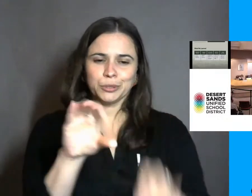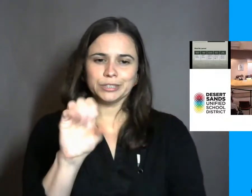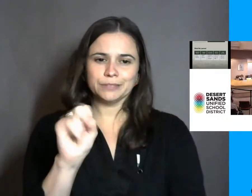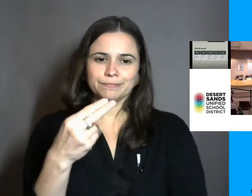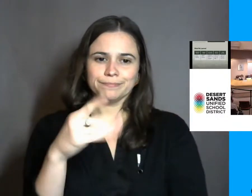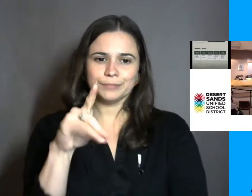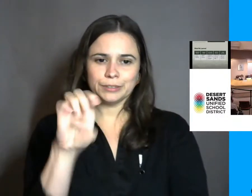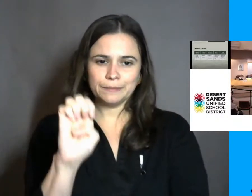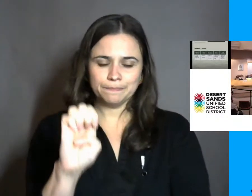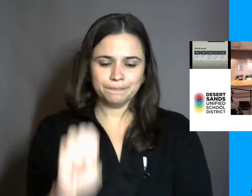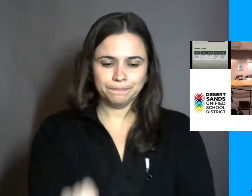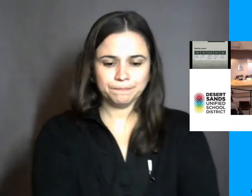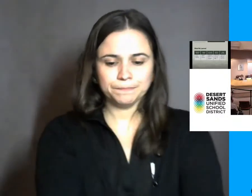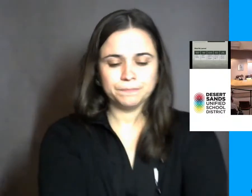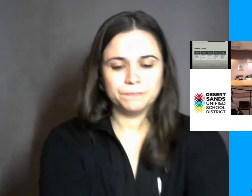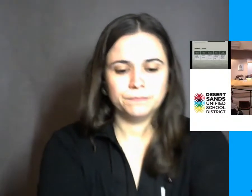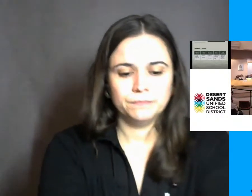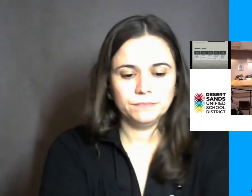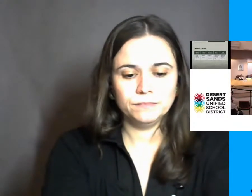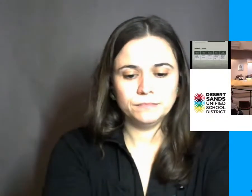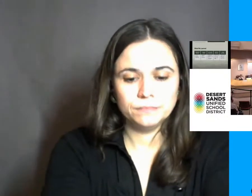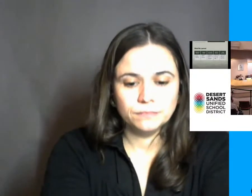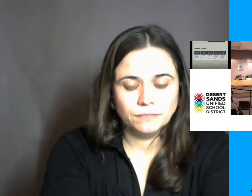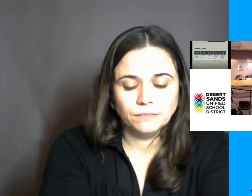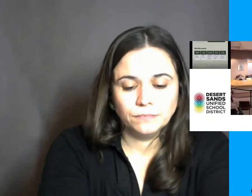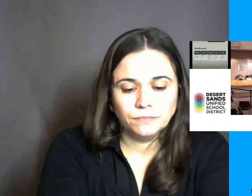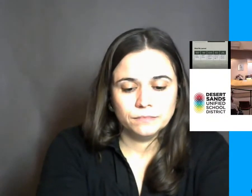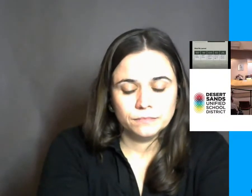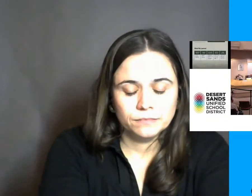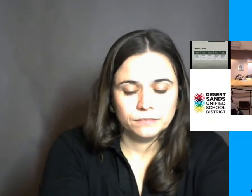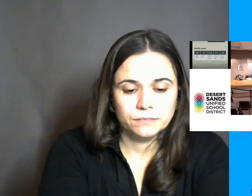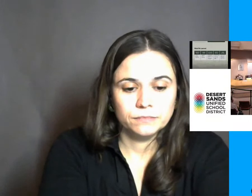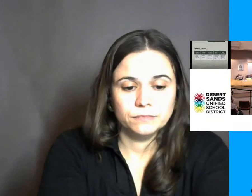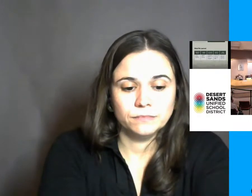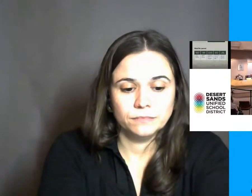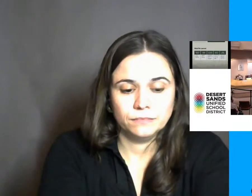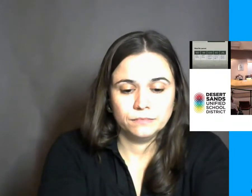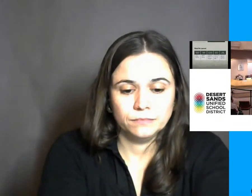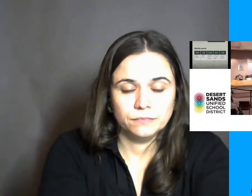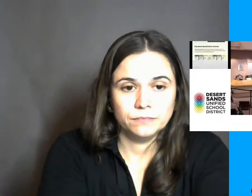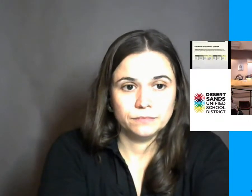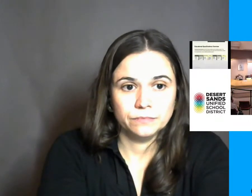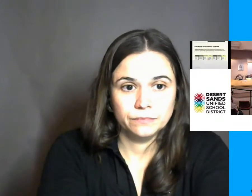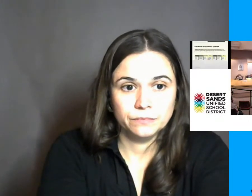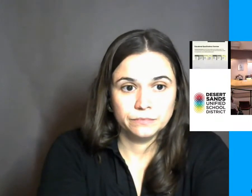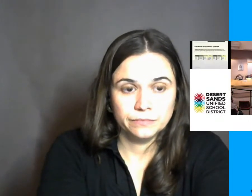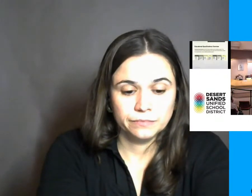this plan, is providing shade at those student gathering spaces.